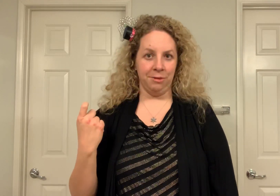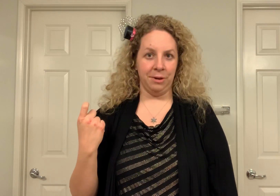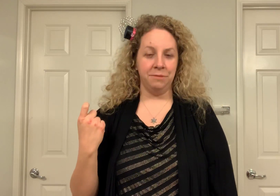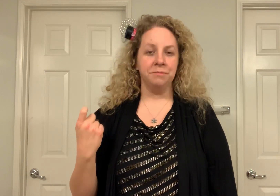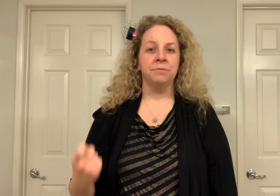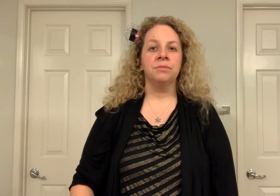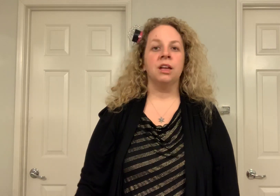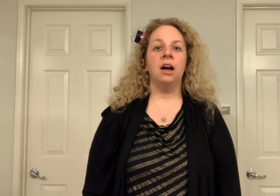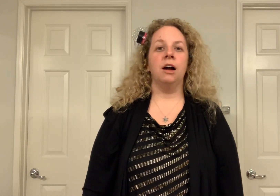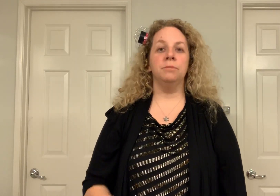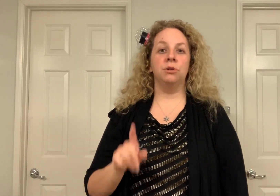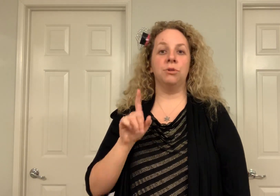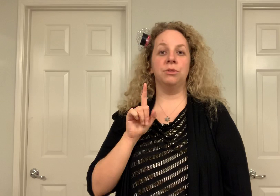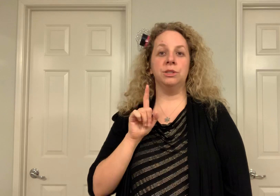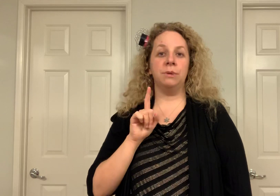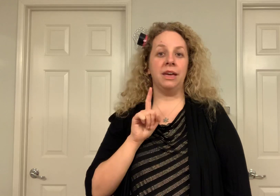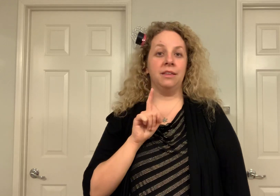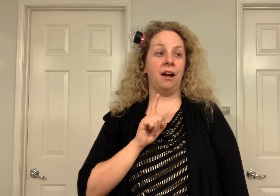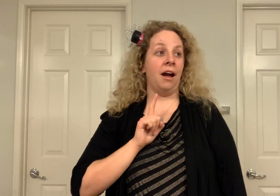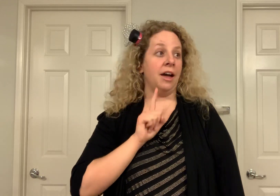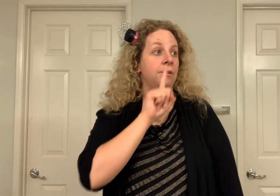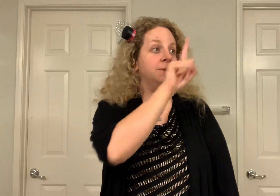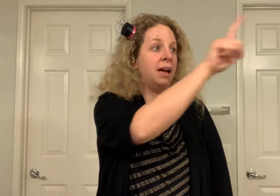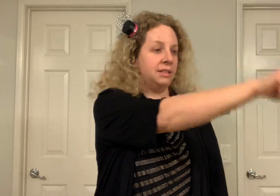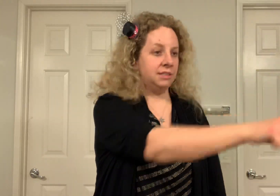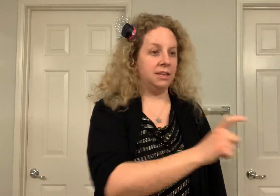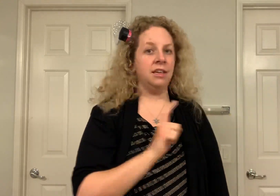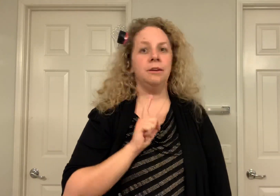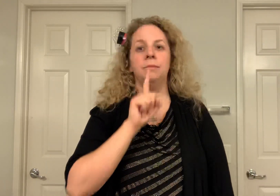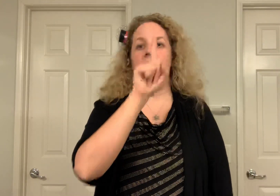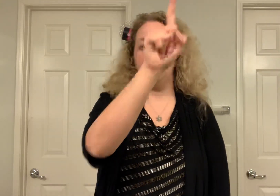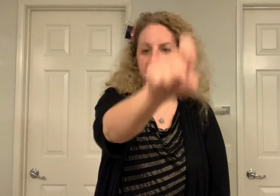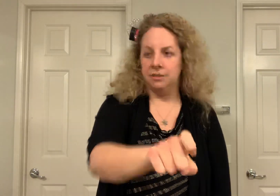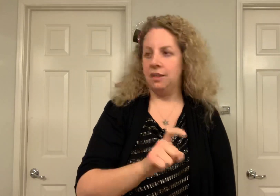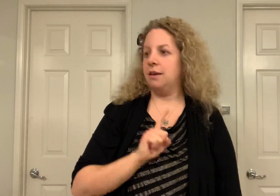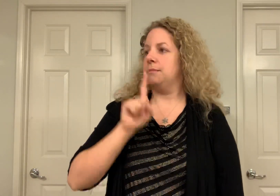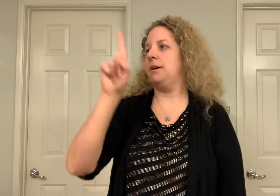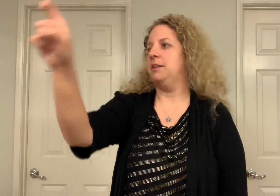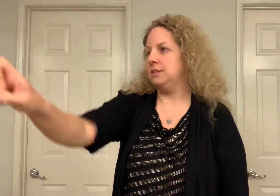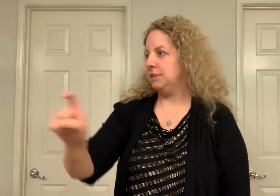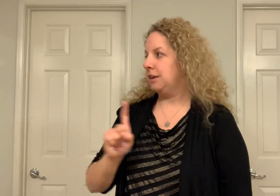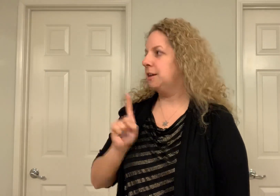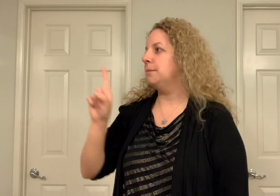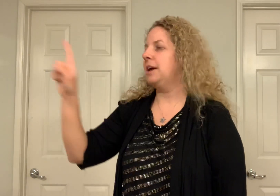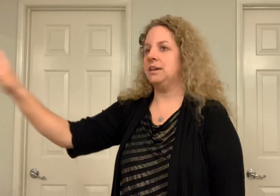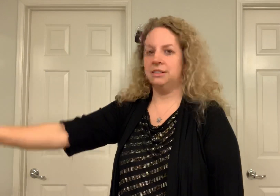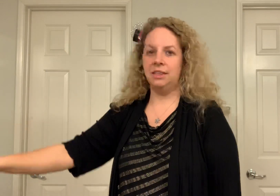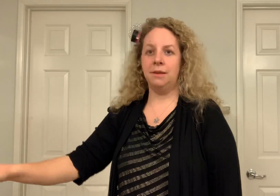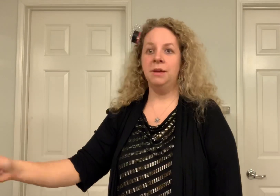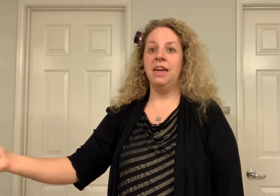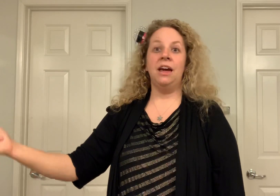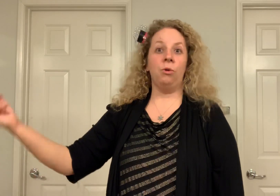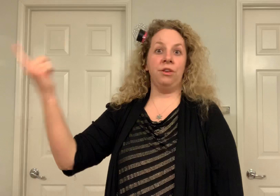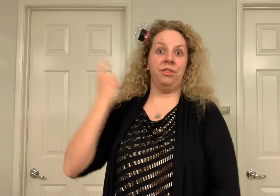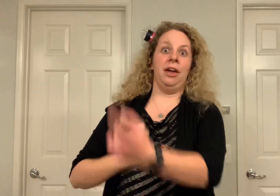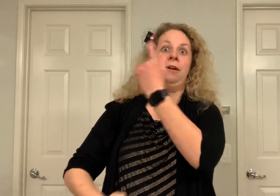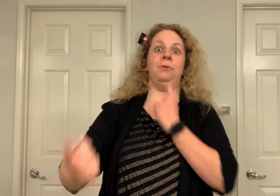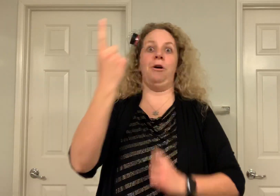everyone. You can go this way, and I've asked him, I asked them, I asked them, I asked them, or they were